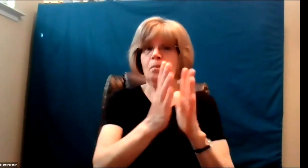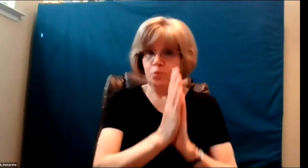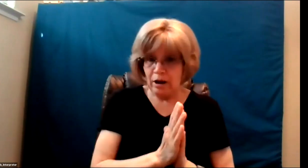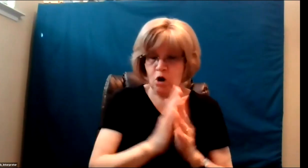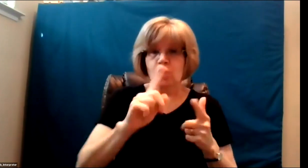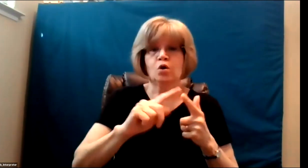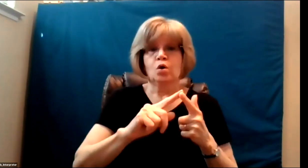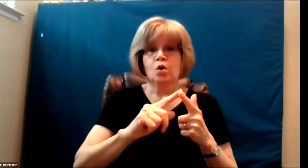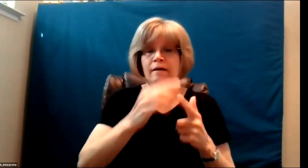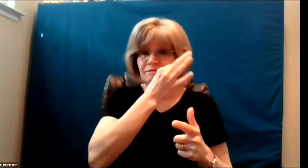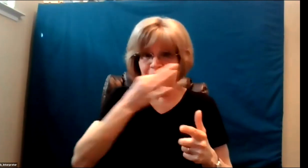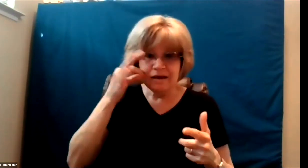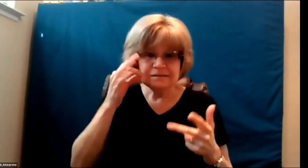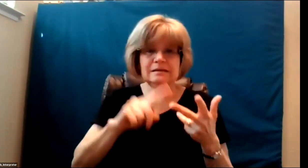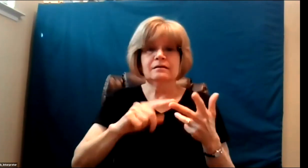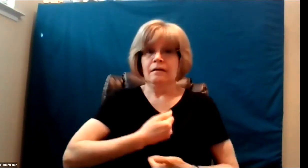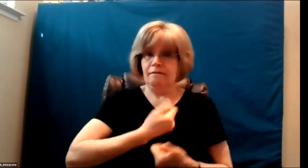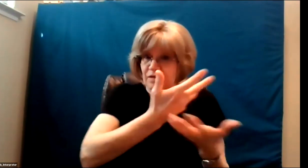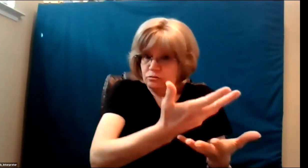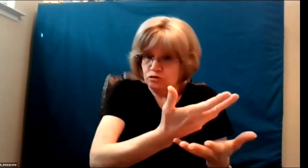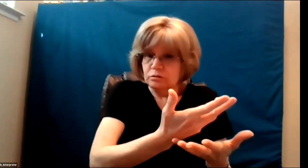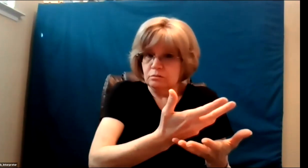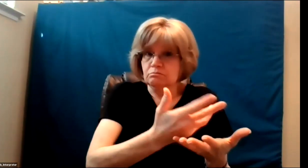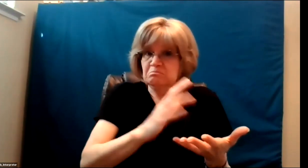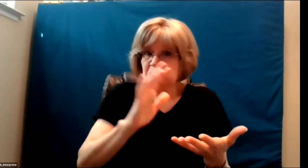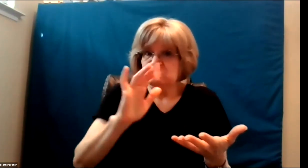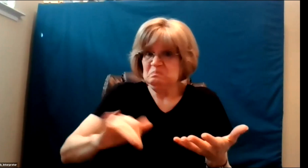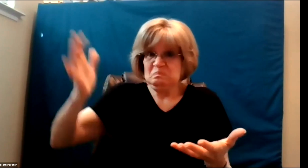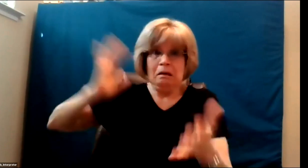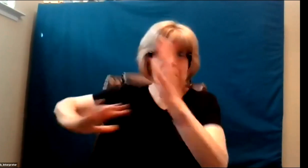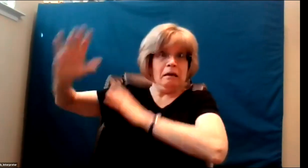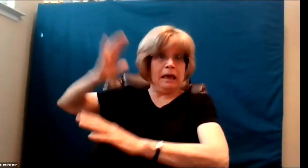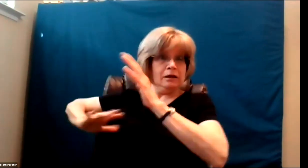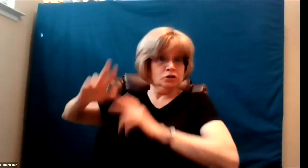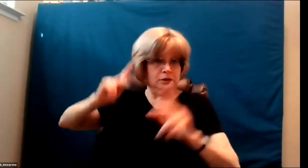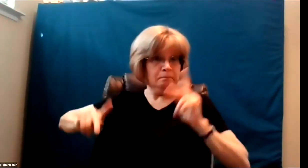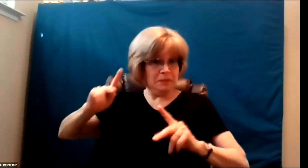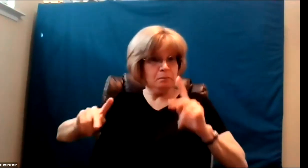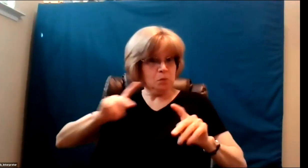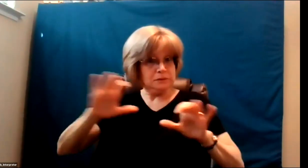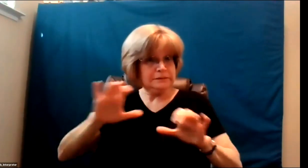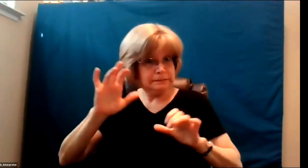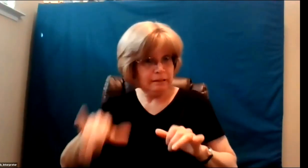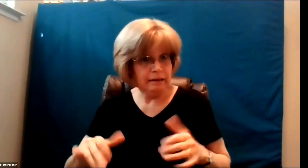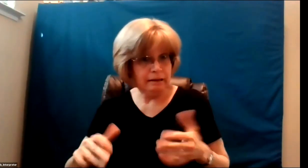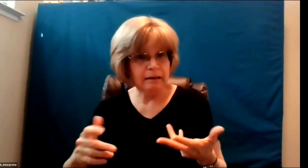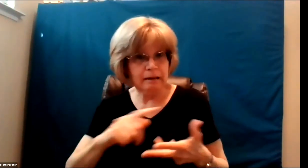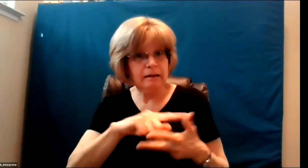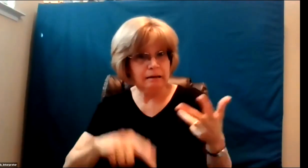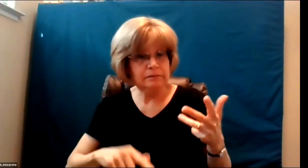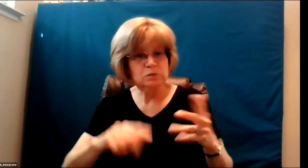and confession that were the order of the day, the ancients' tools to evaluate all that